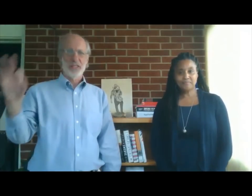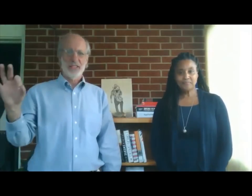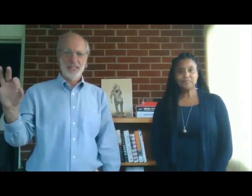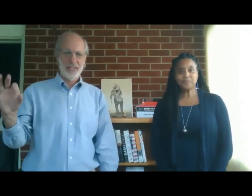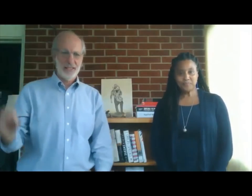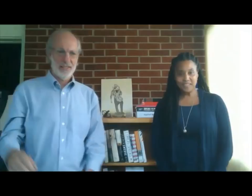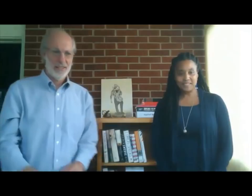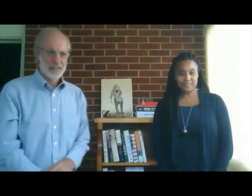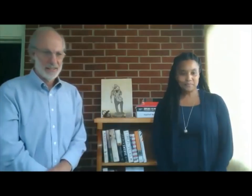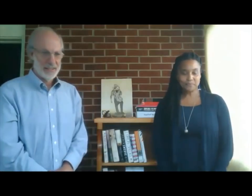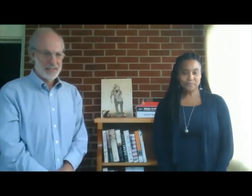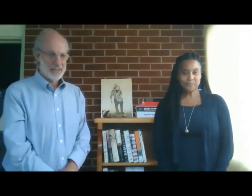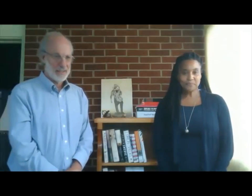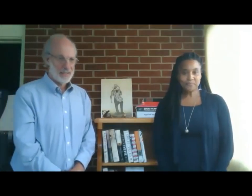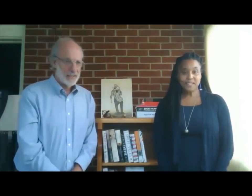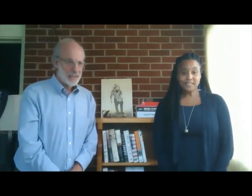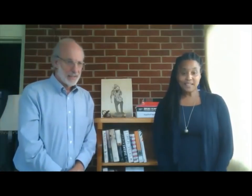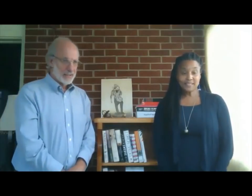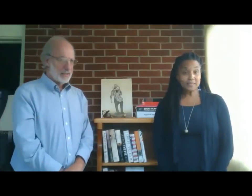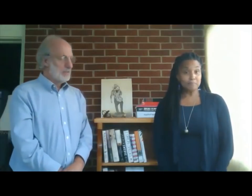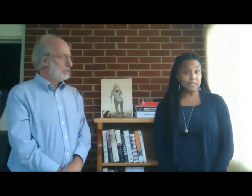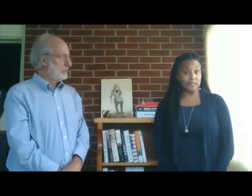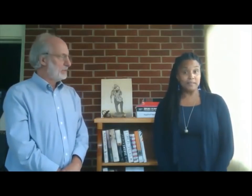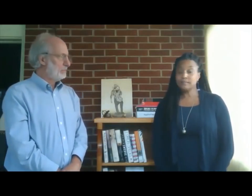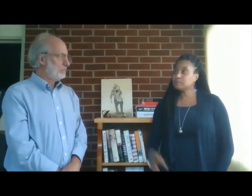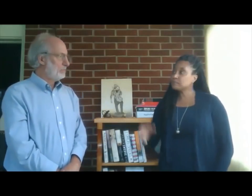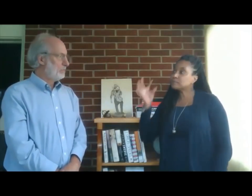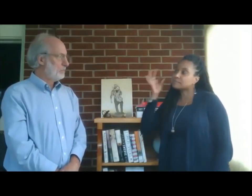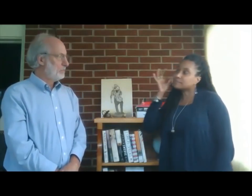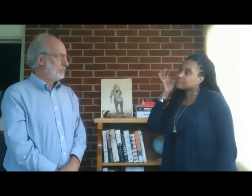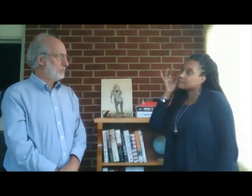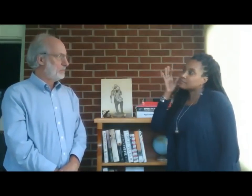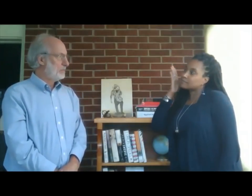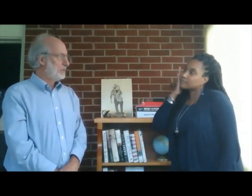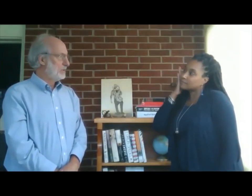French fry. Yes. Next is bee.